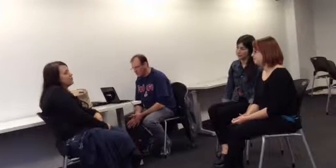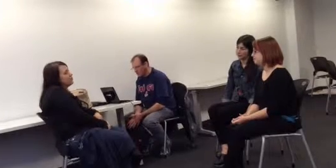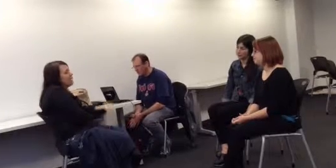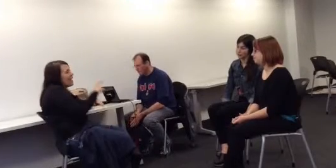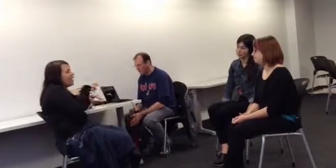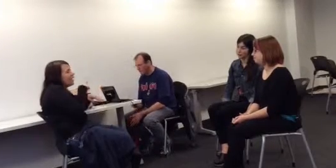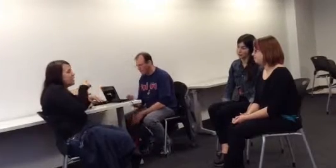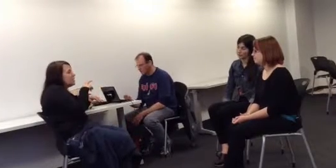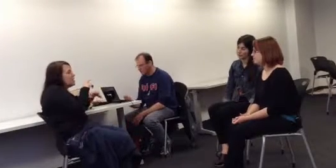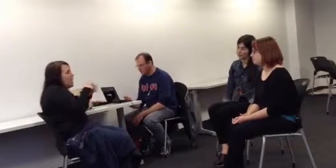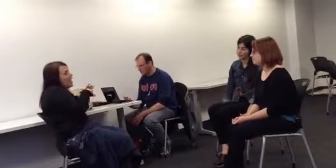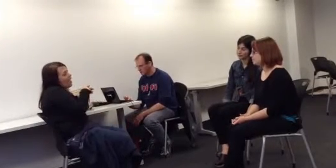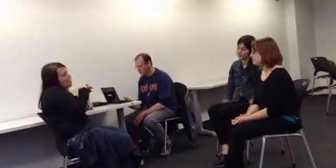Are you?